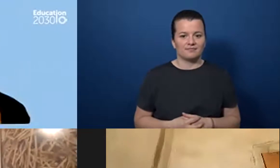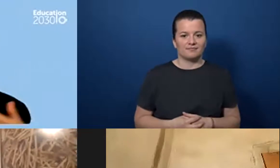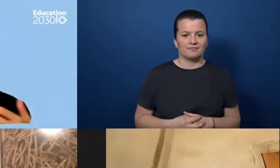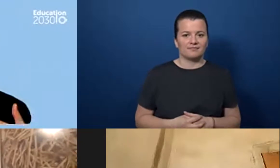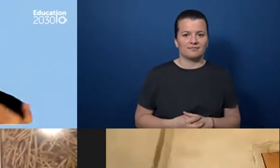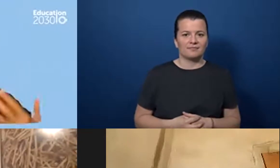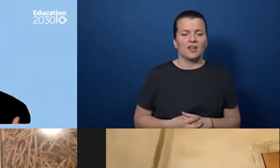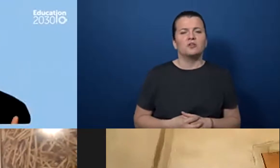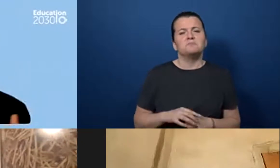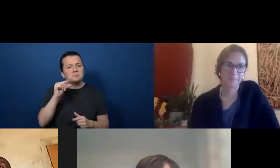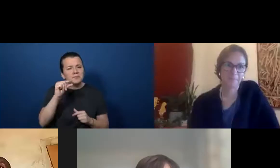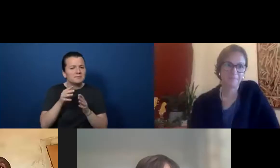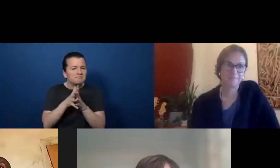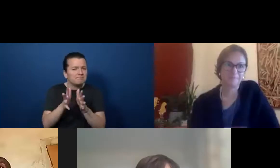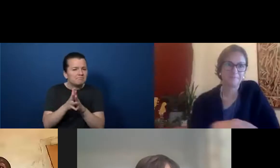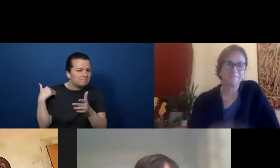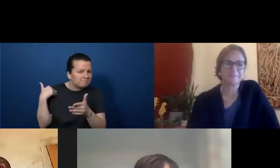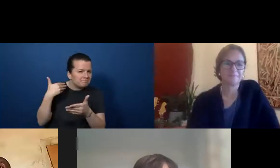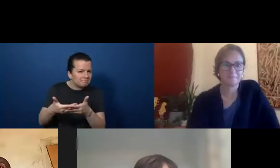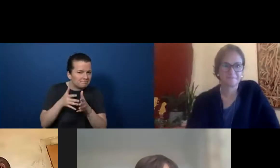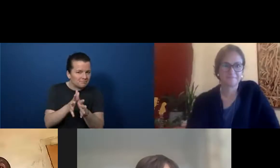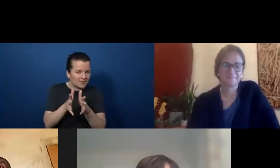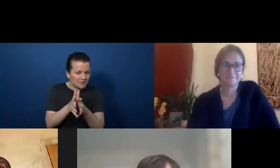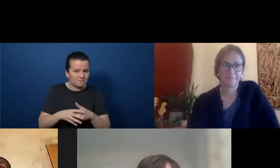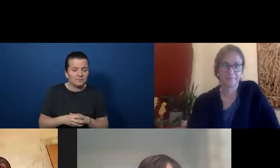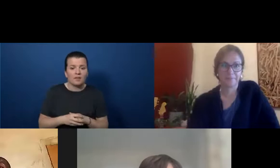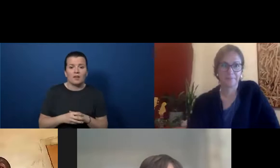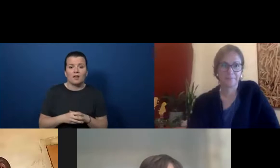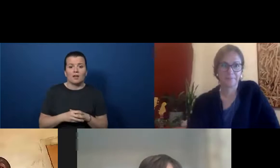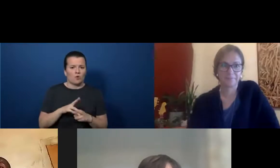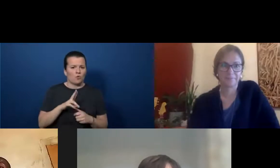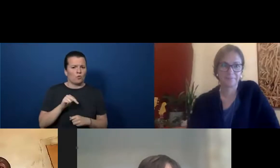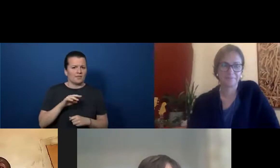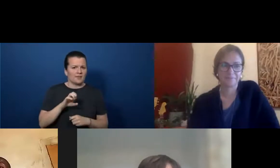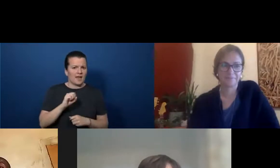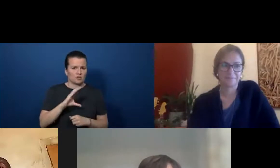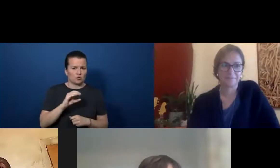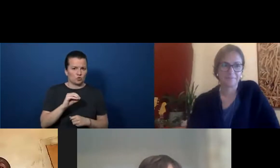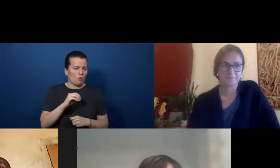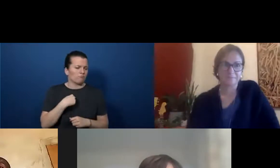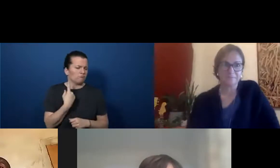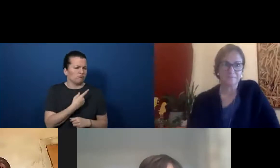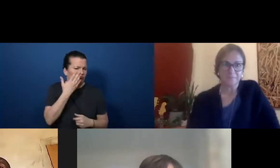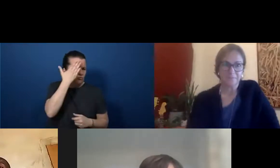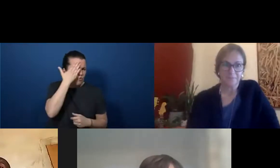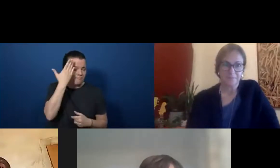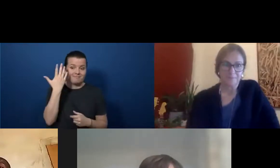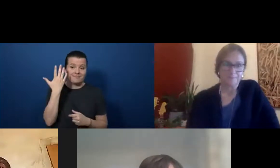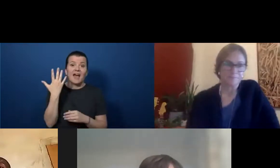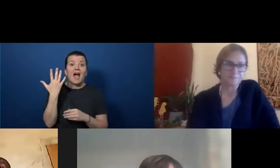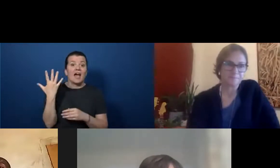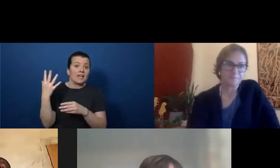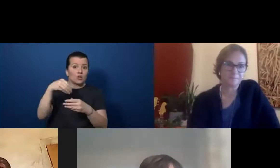background, we recognize that participation and inclusion in research are not